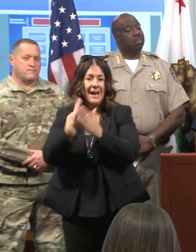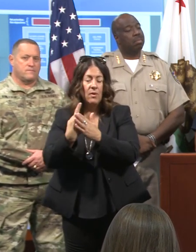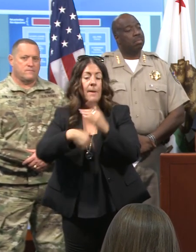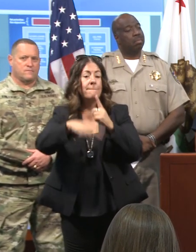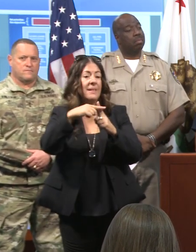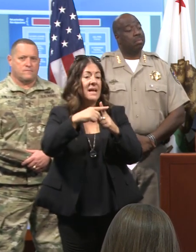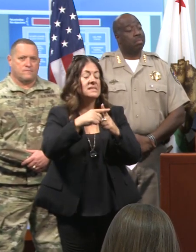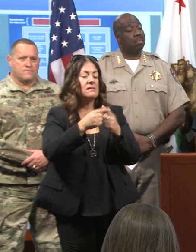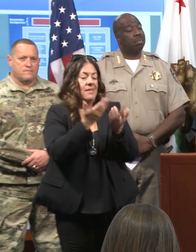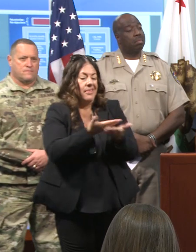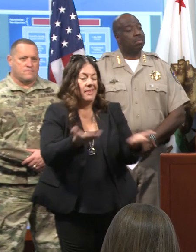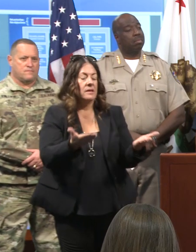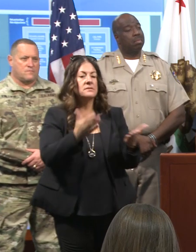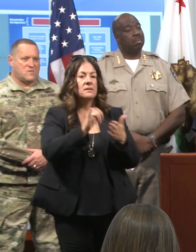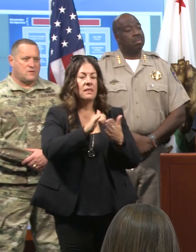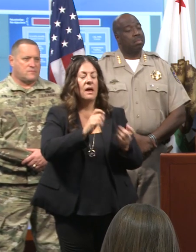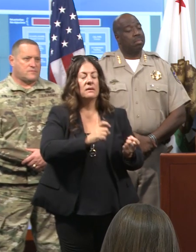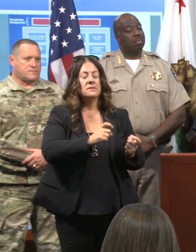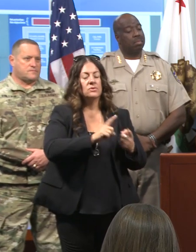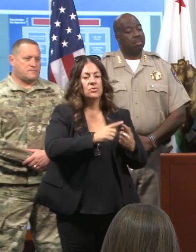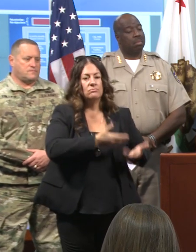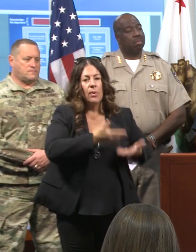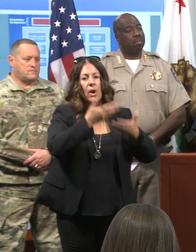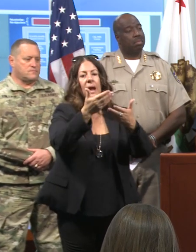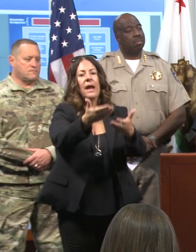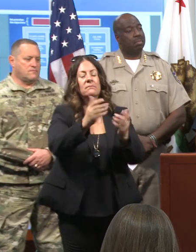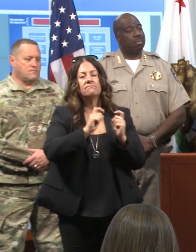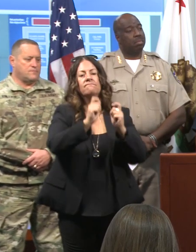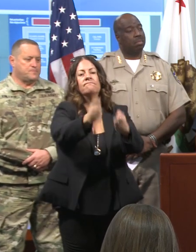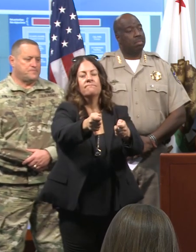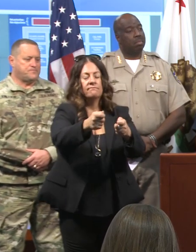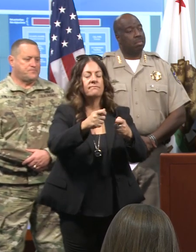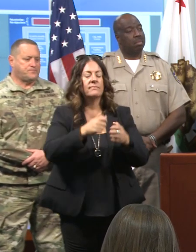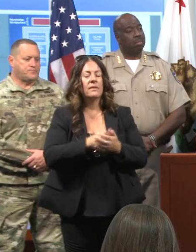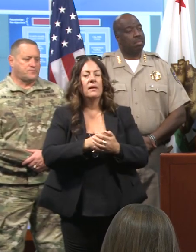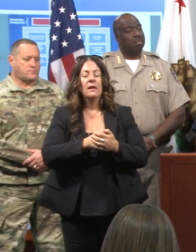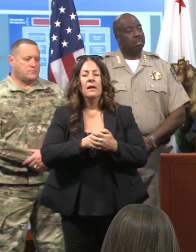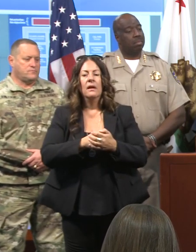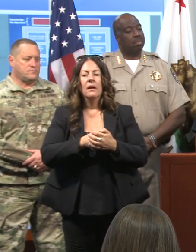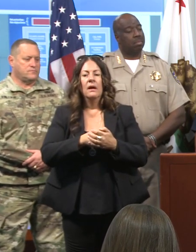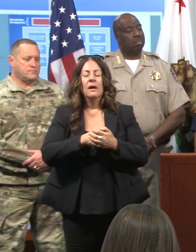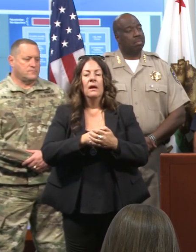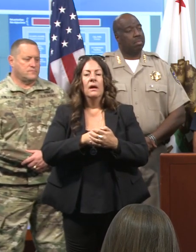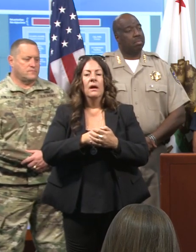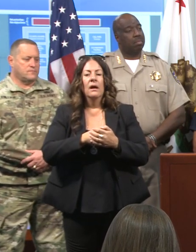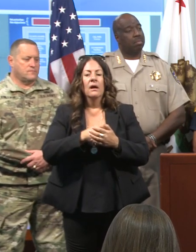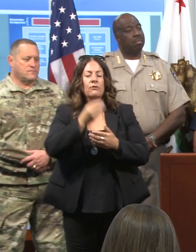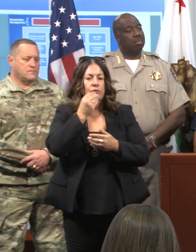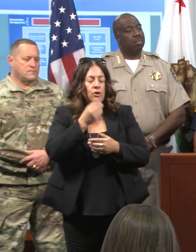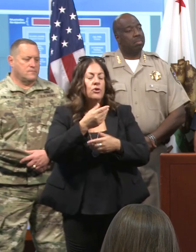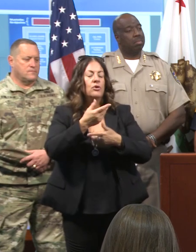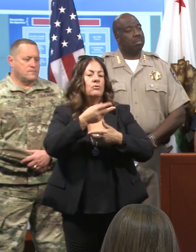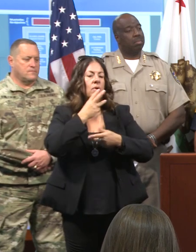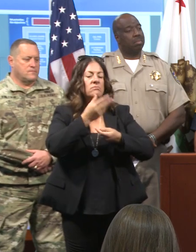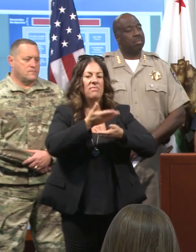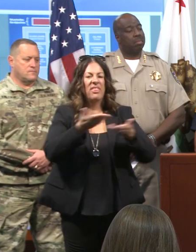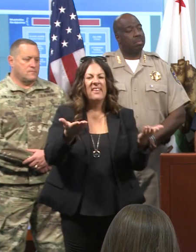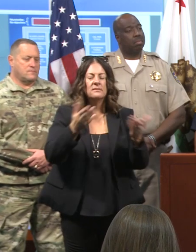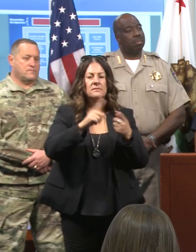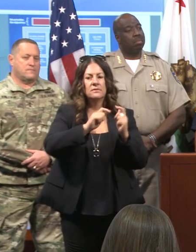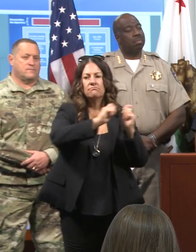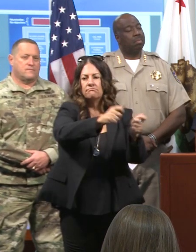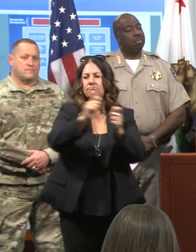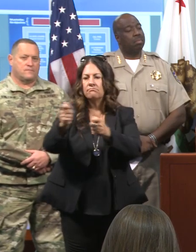help those that are sheltered. As the California Highway Patrol discussed some of the trucks that are moving yesterday and